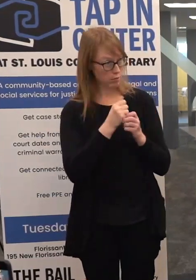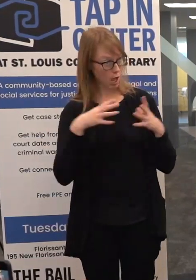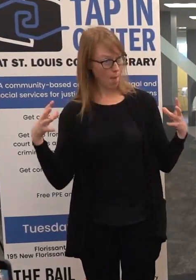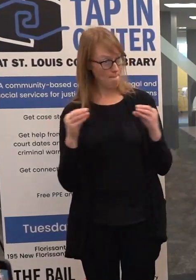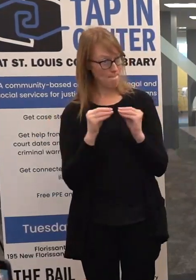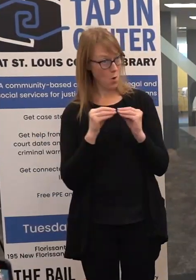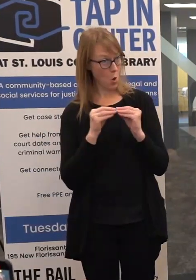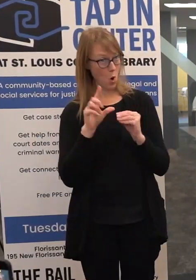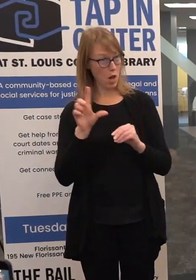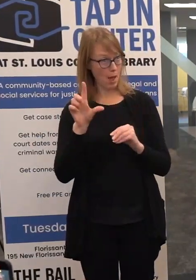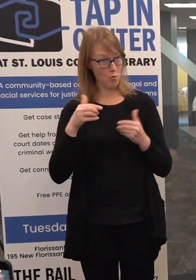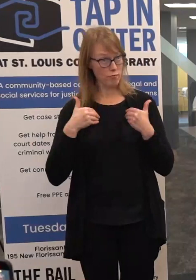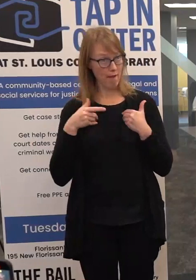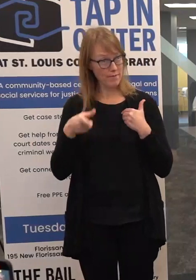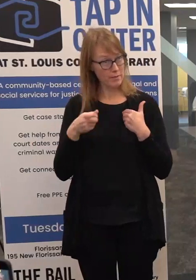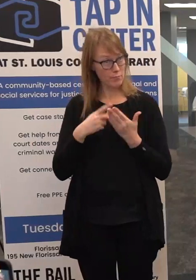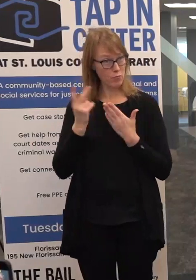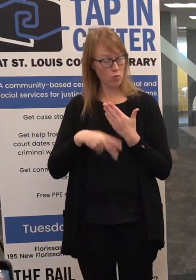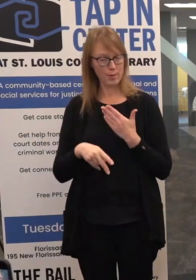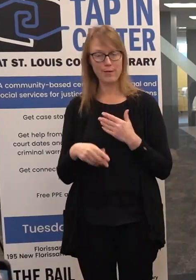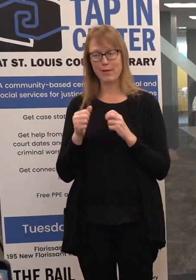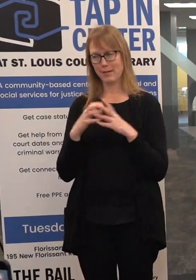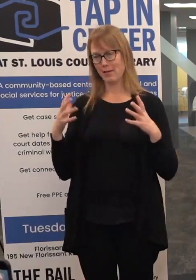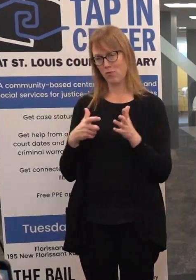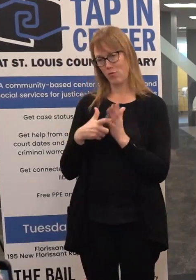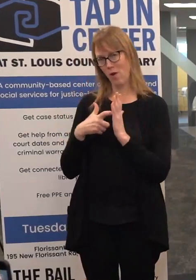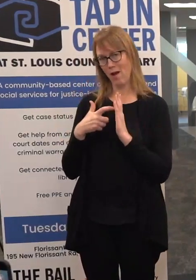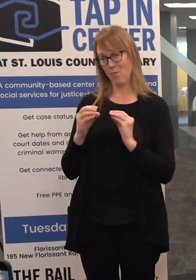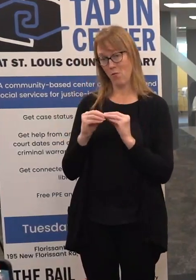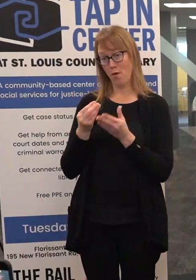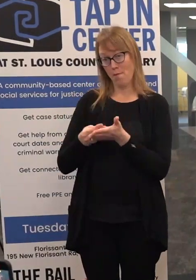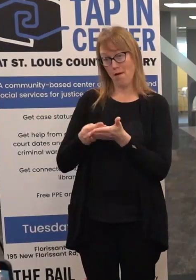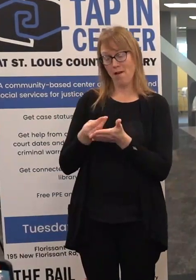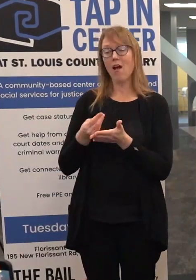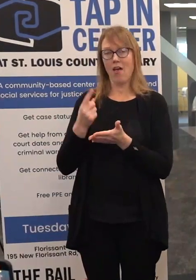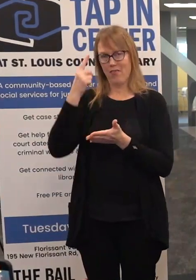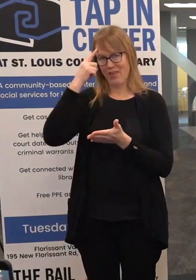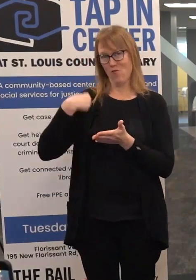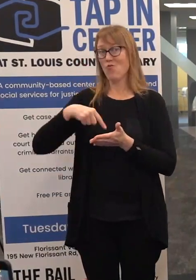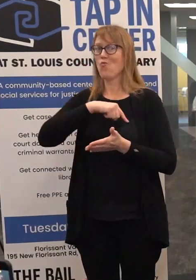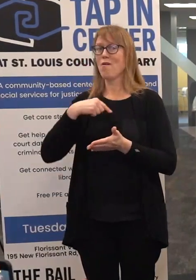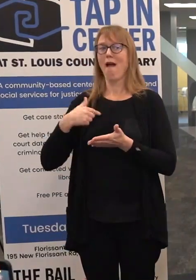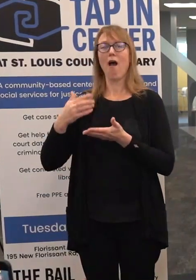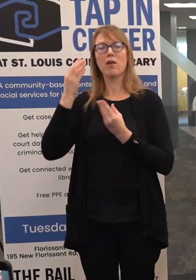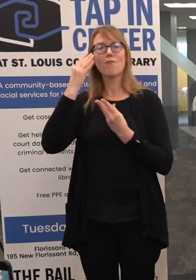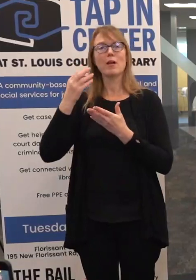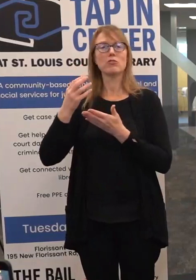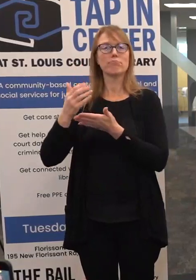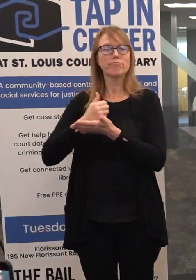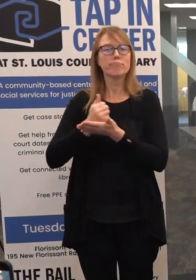to do that? Well, an expansion would require more money. We think we have the data to demonstrate value, and we'll talk about the volume of the people